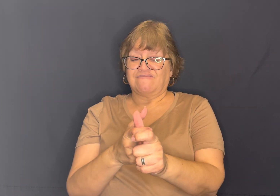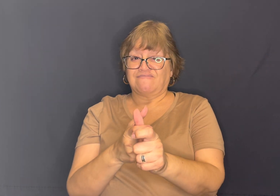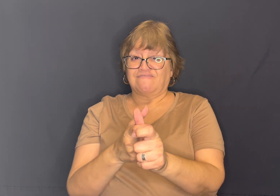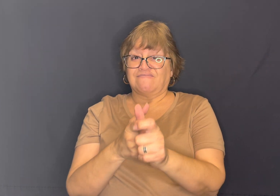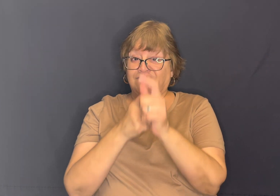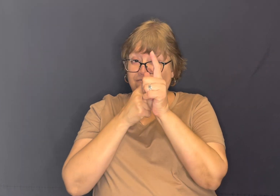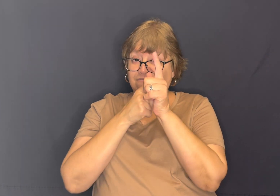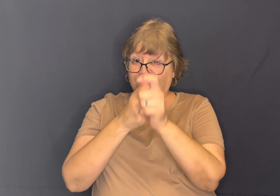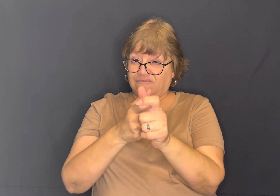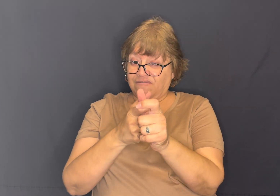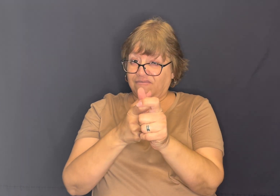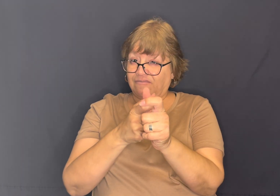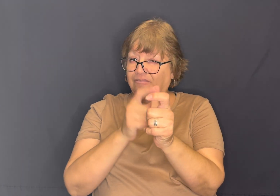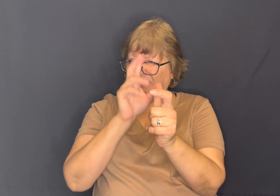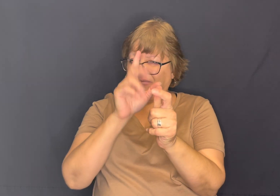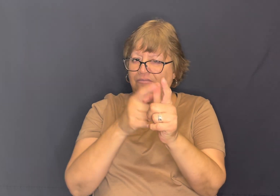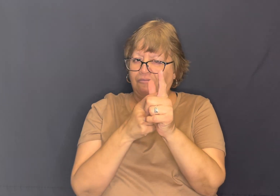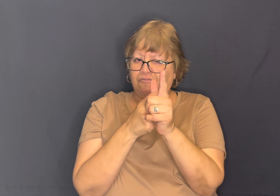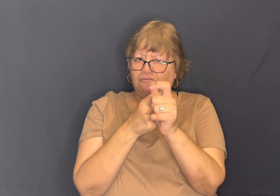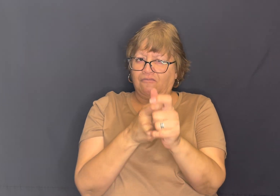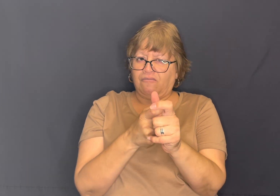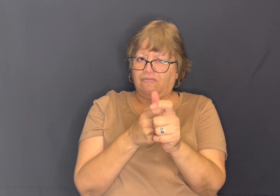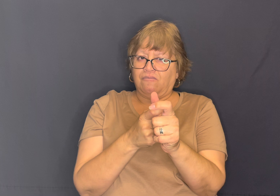Run. Run.